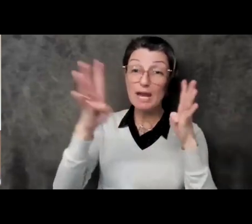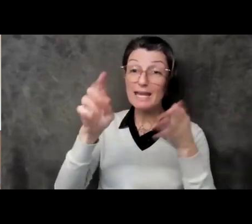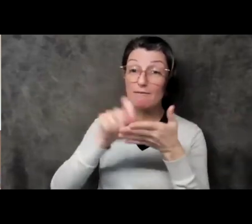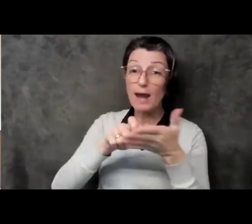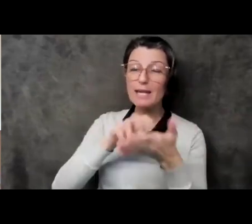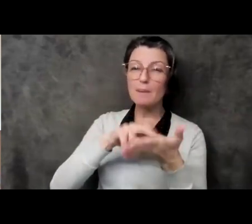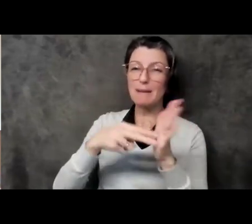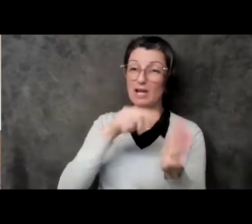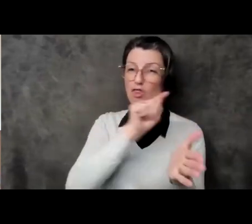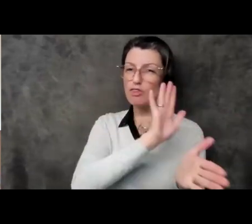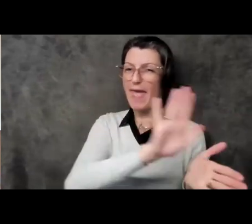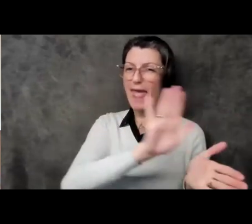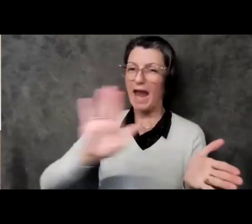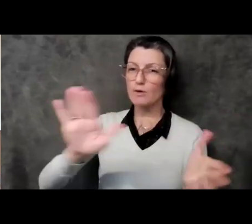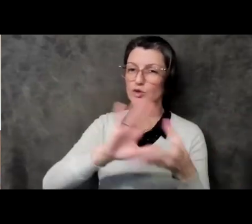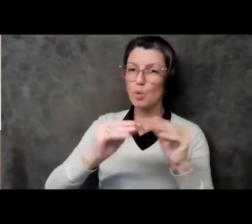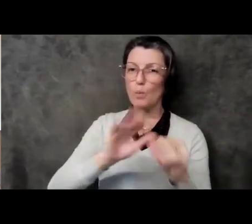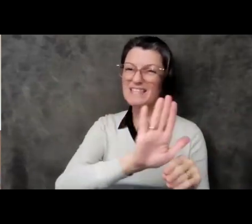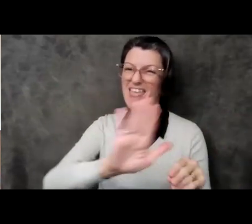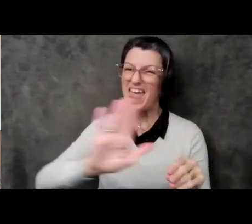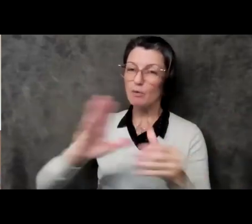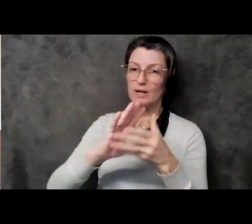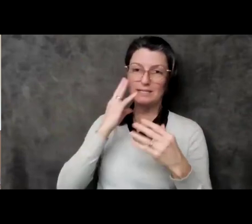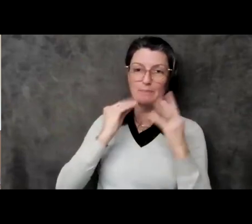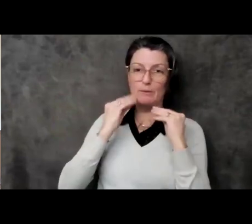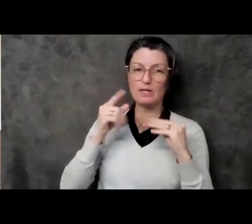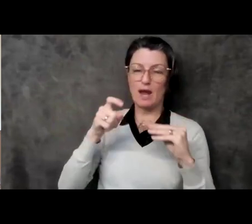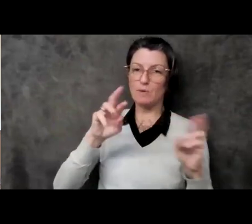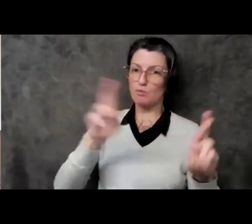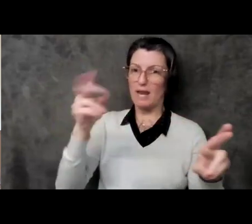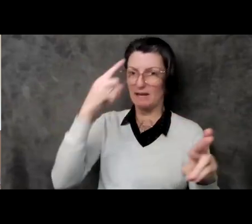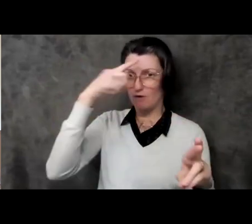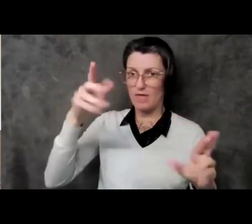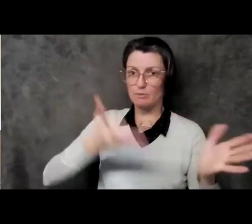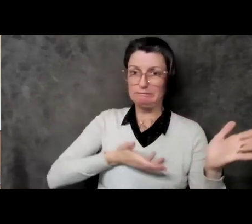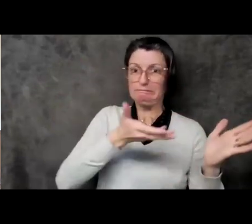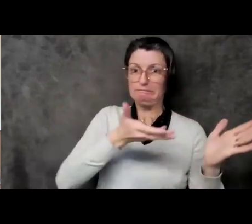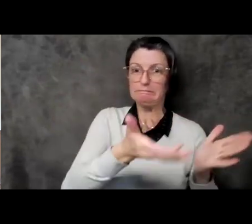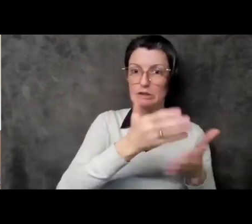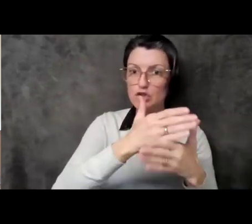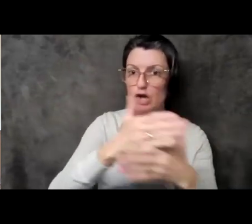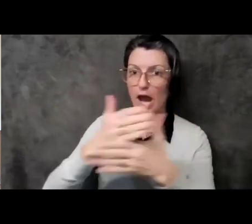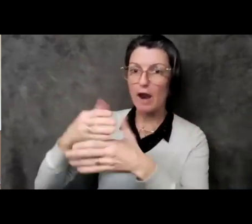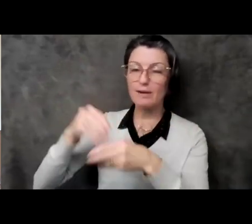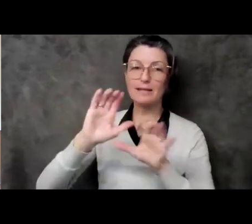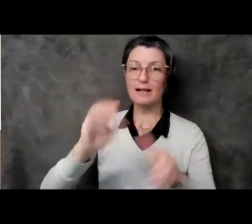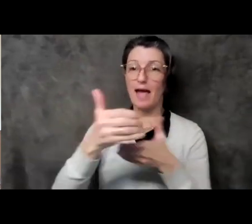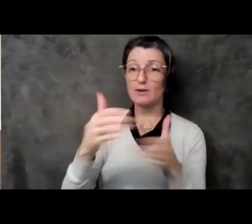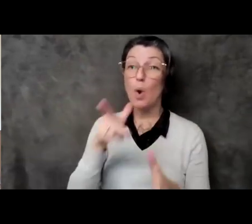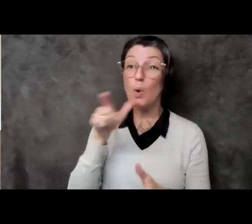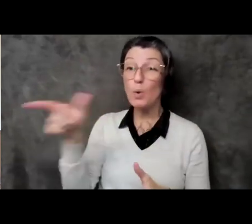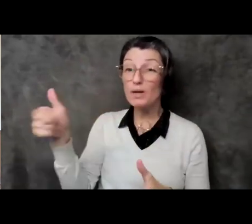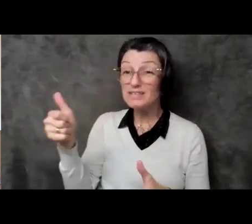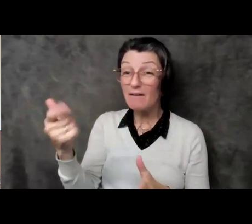hold these stories, but you got to be ready for these stories to share classroom space with the one by the retired prison